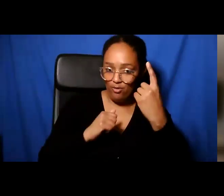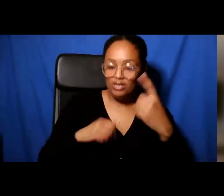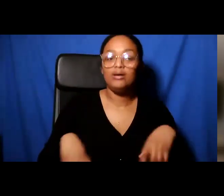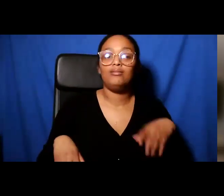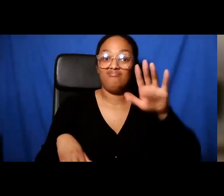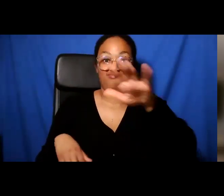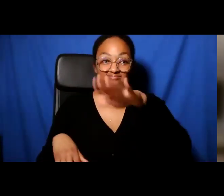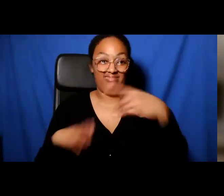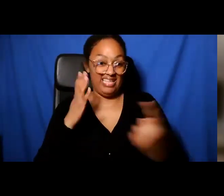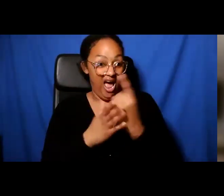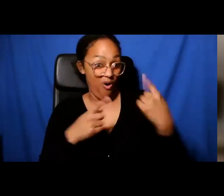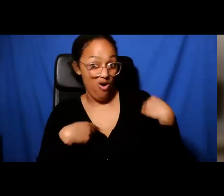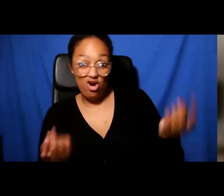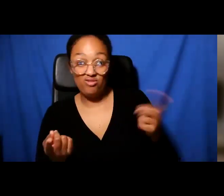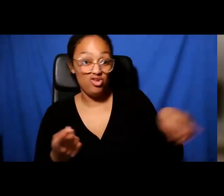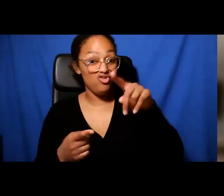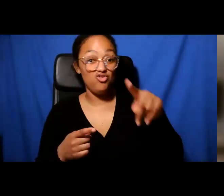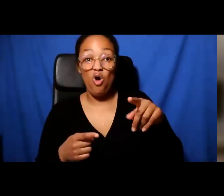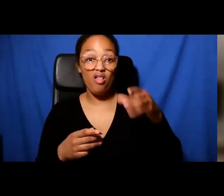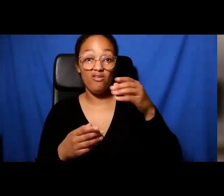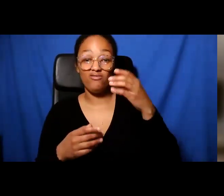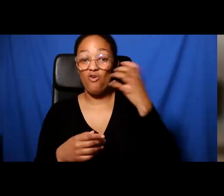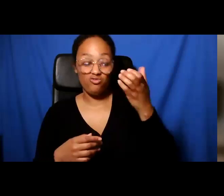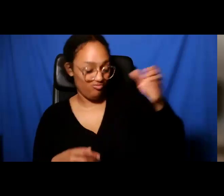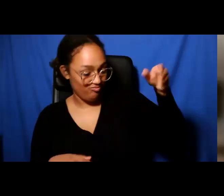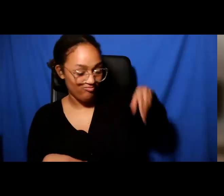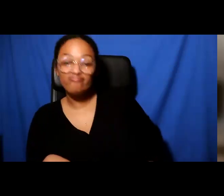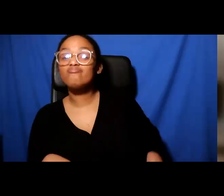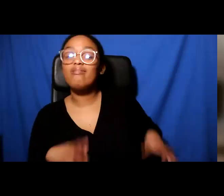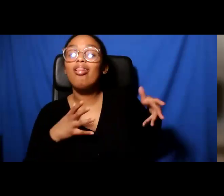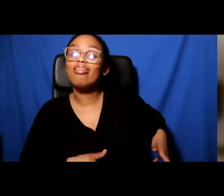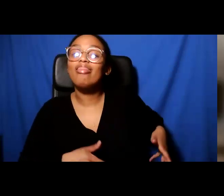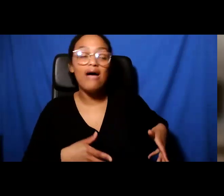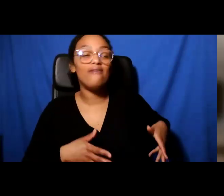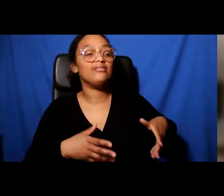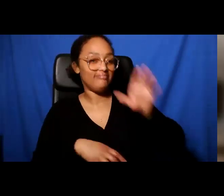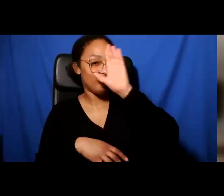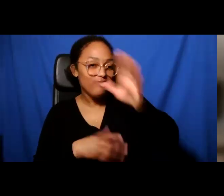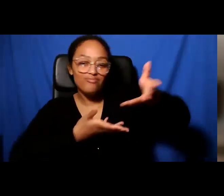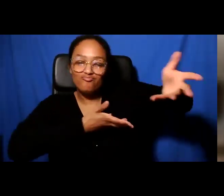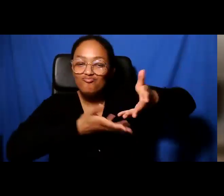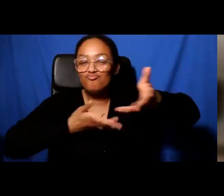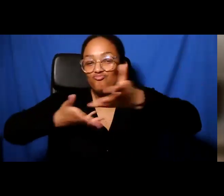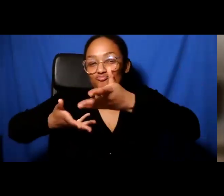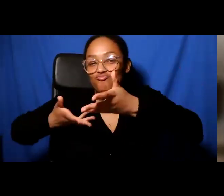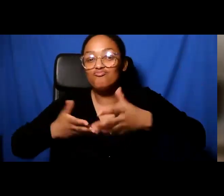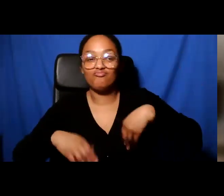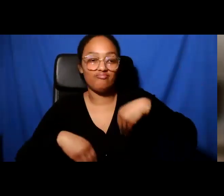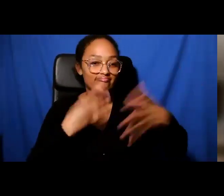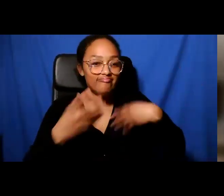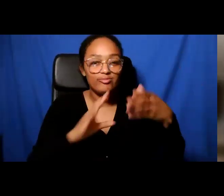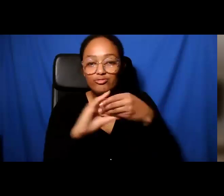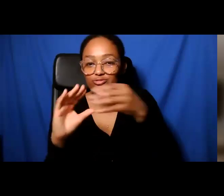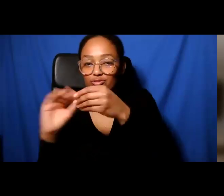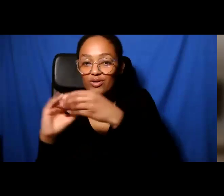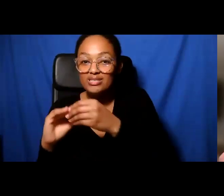none of you have touched your phones. You've been so engaged with one another. You've met new people. You've told stories. Everybody go check your phone.